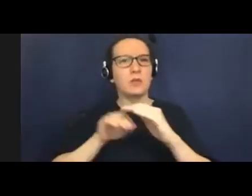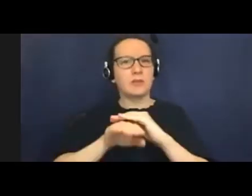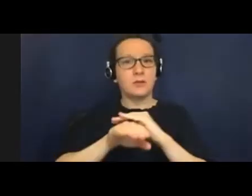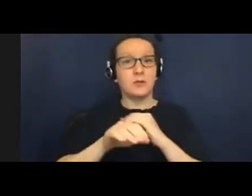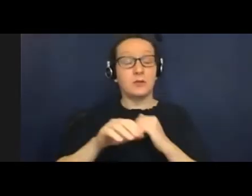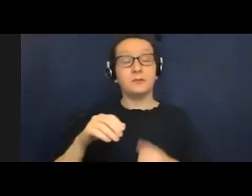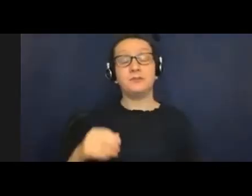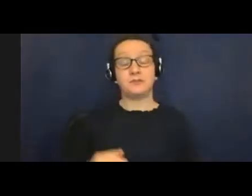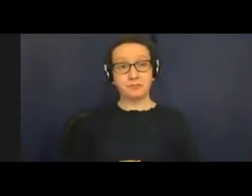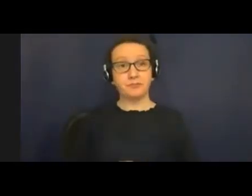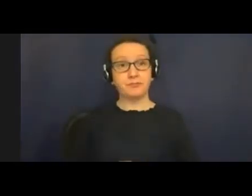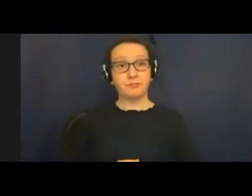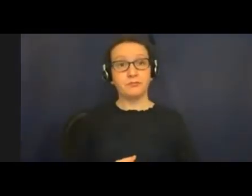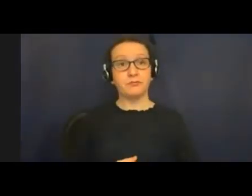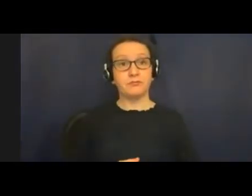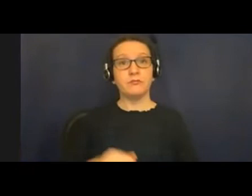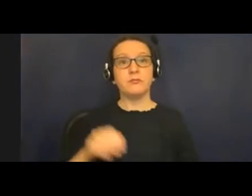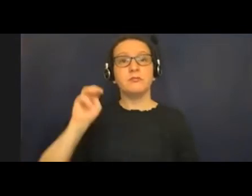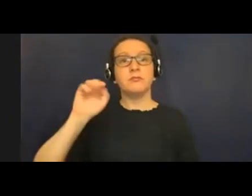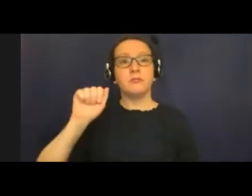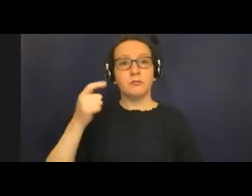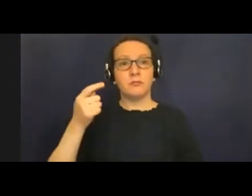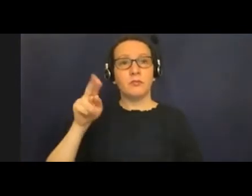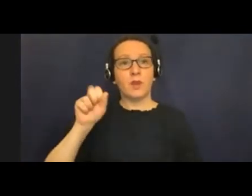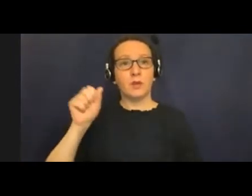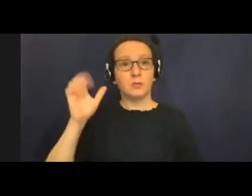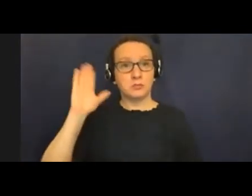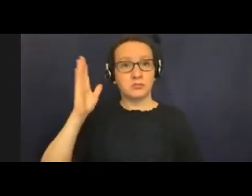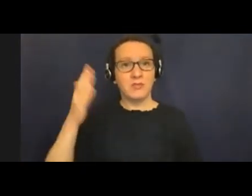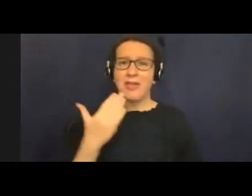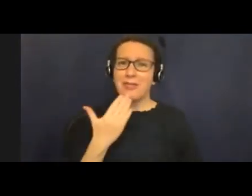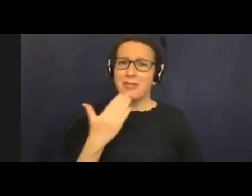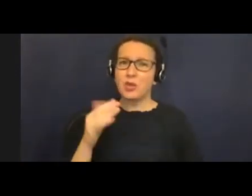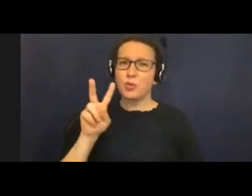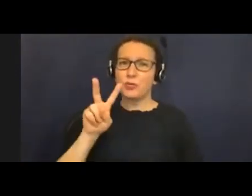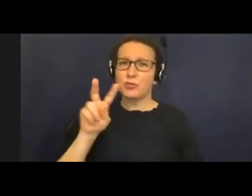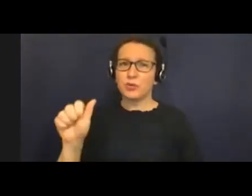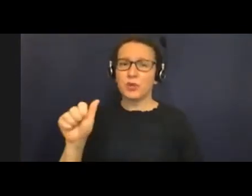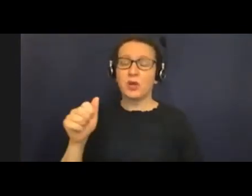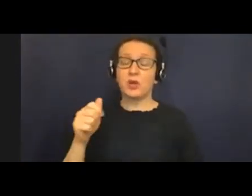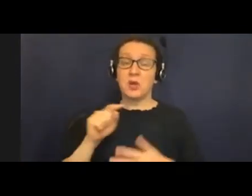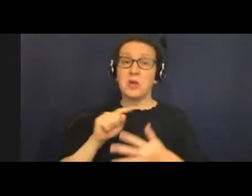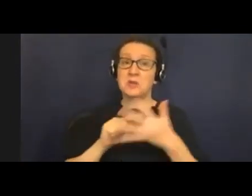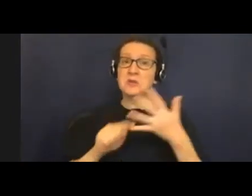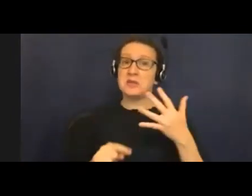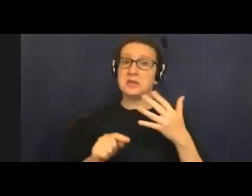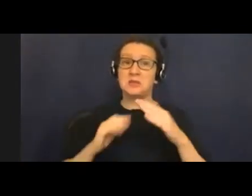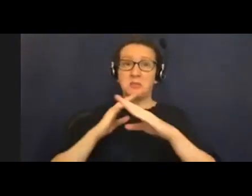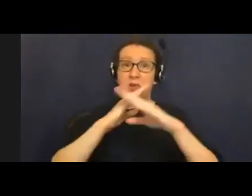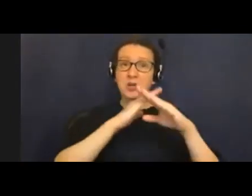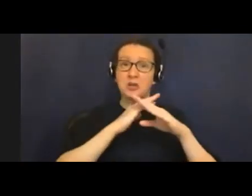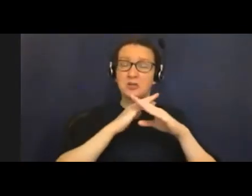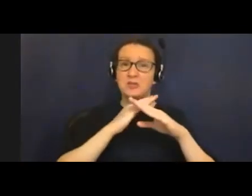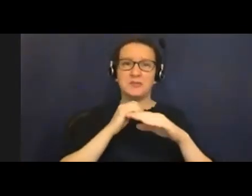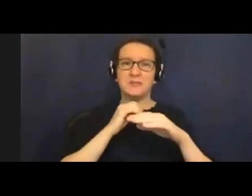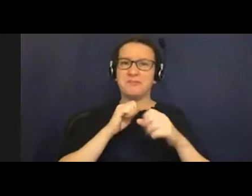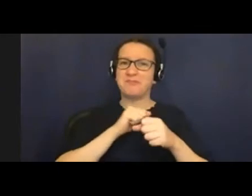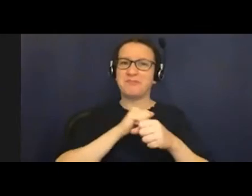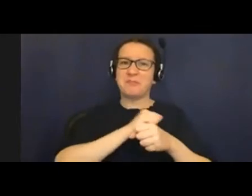pandemic. So how is COVID-19 impacting the political participation of persons with